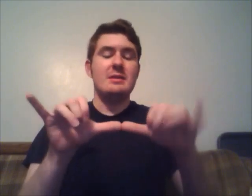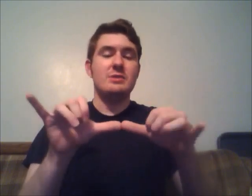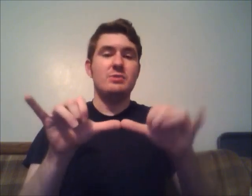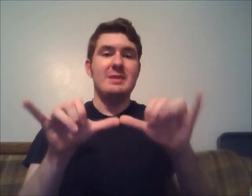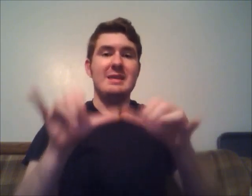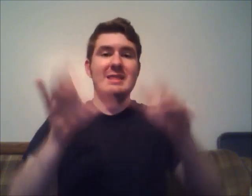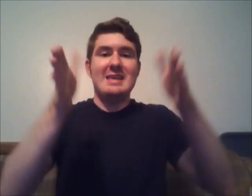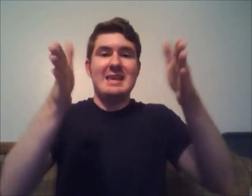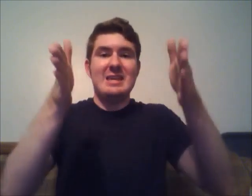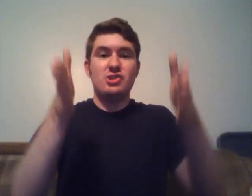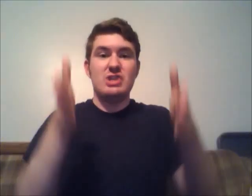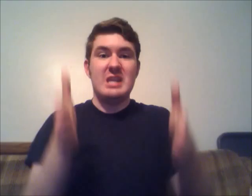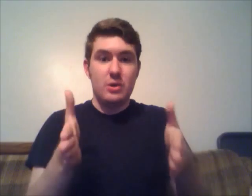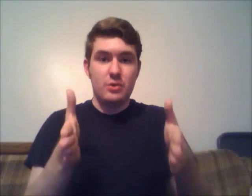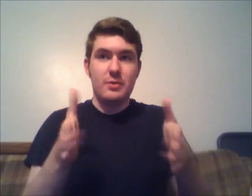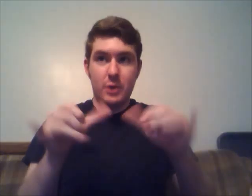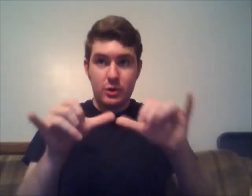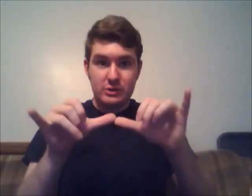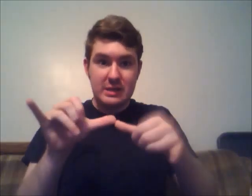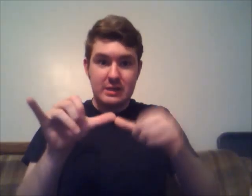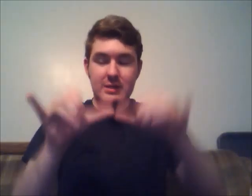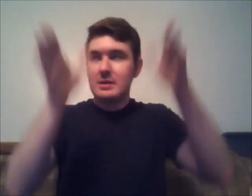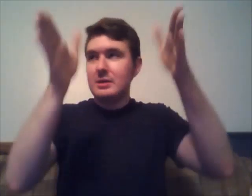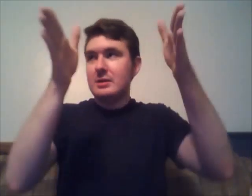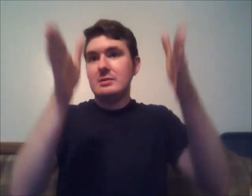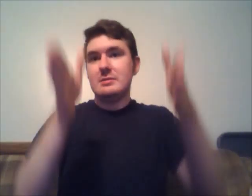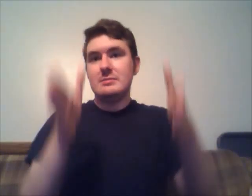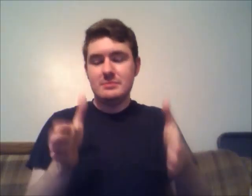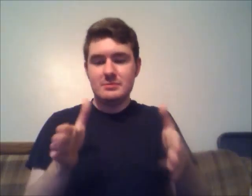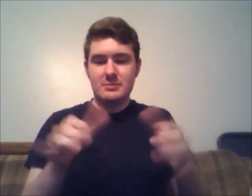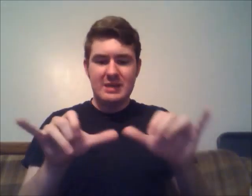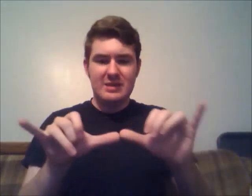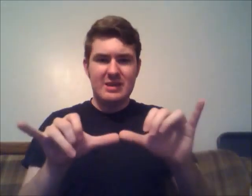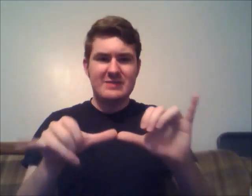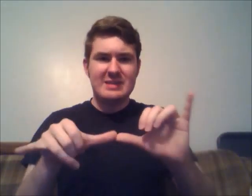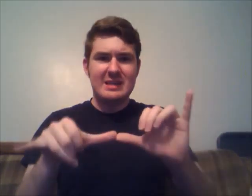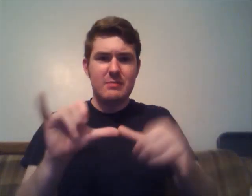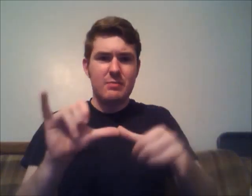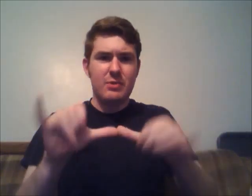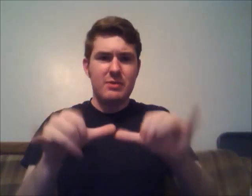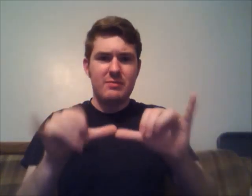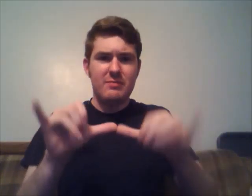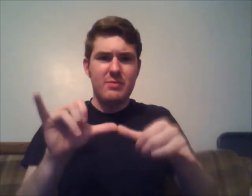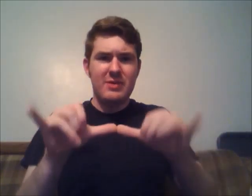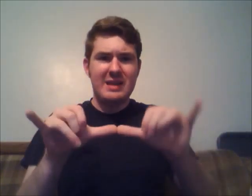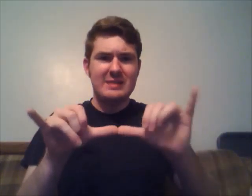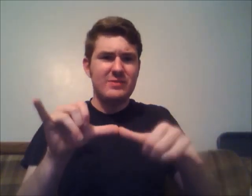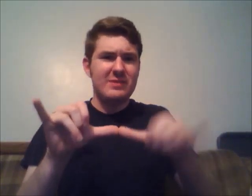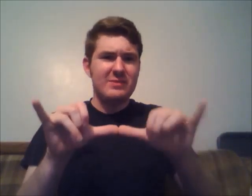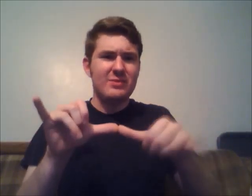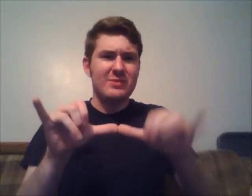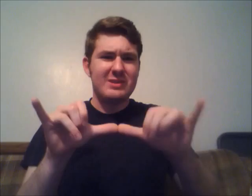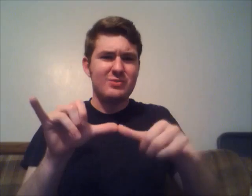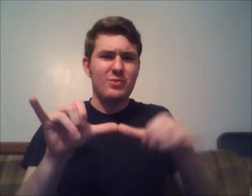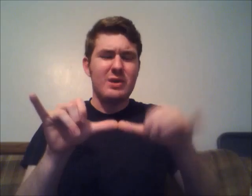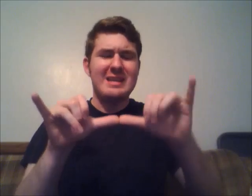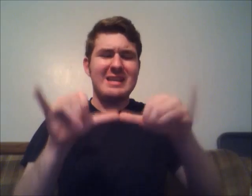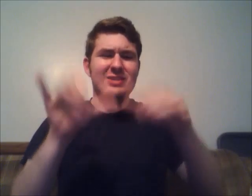would be the engineer, the person. Right? And I've seen it with both hands moving, but normally just one,